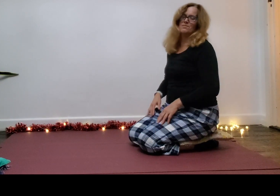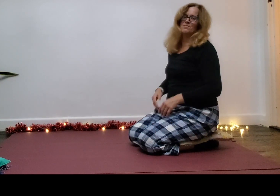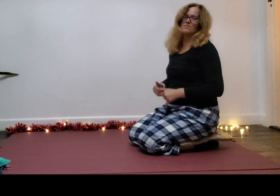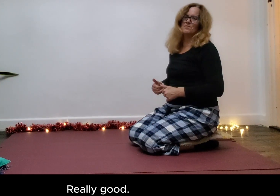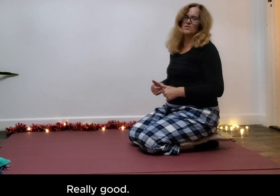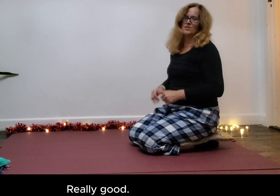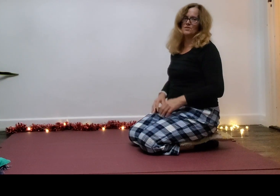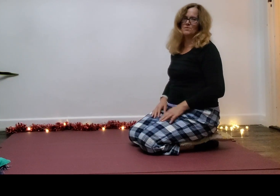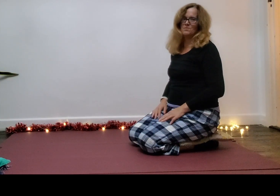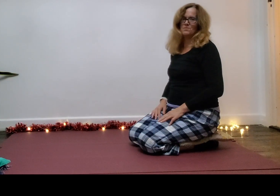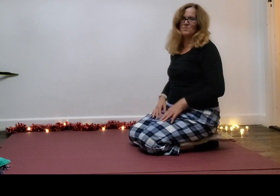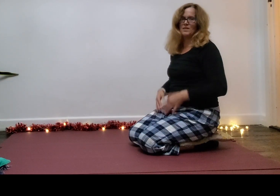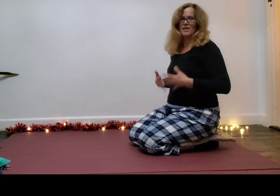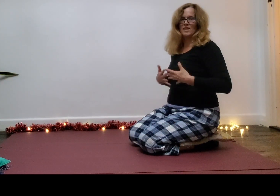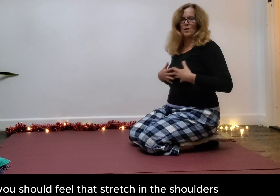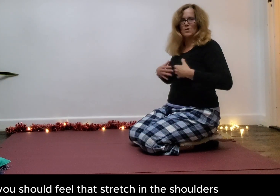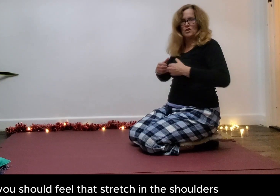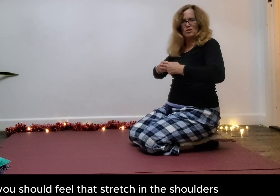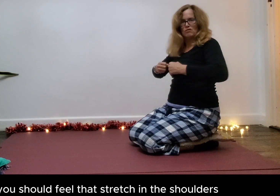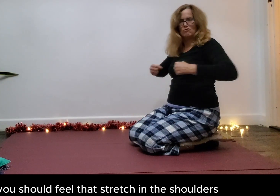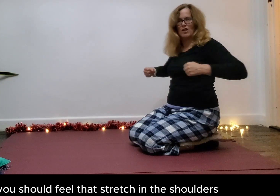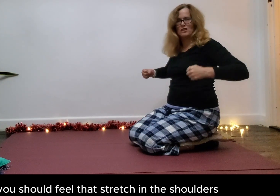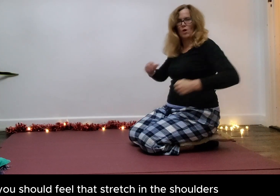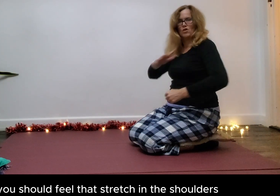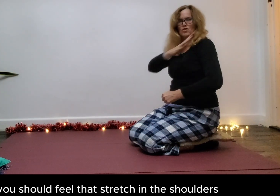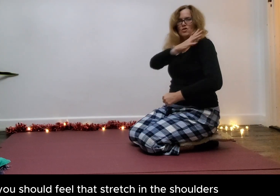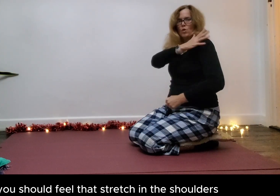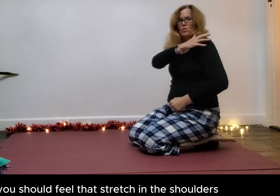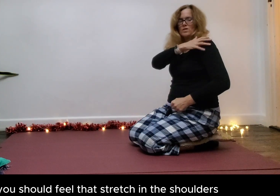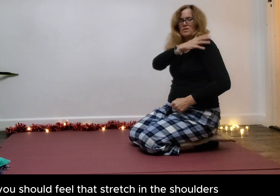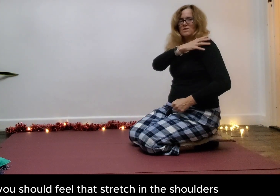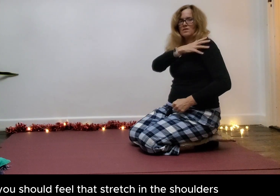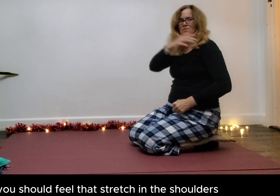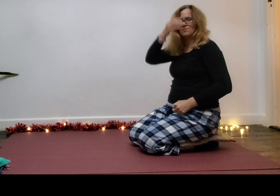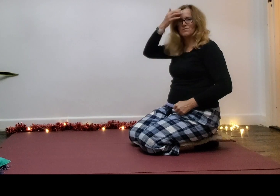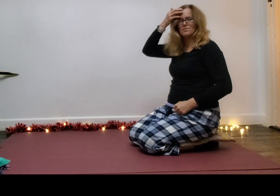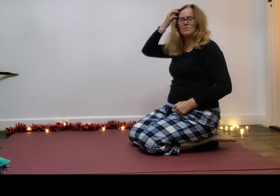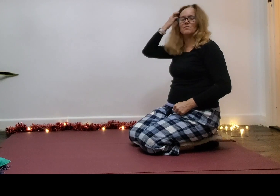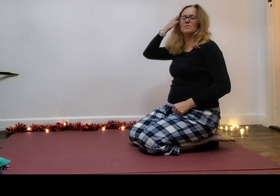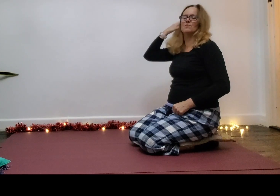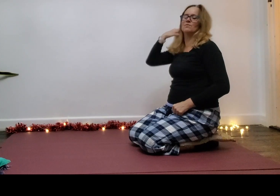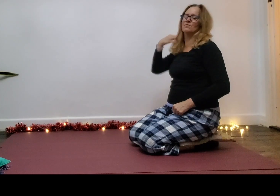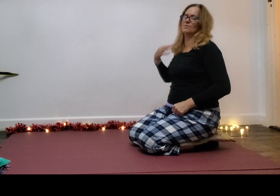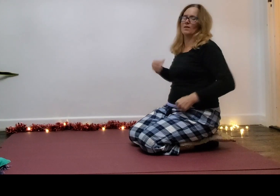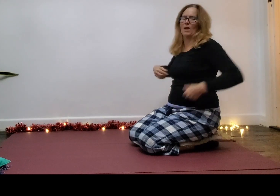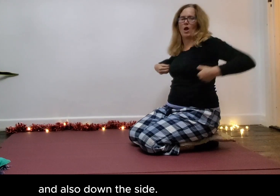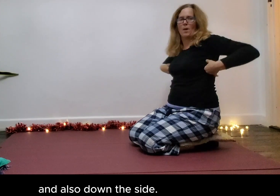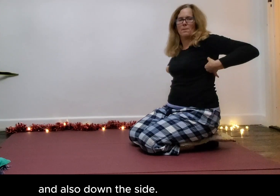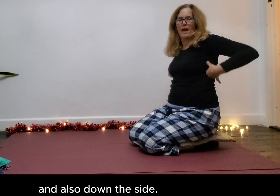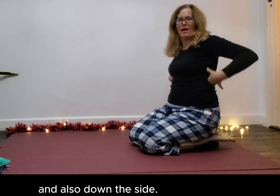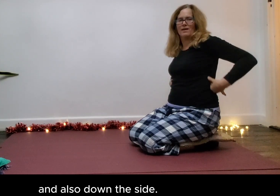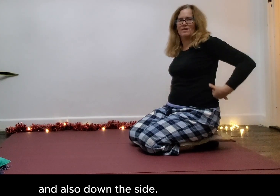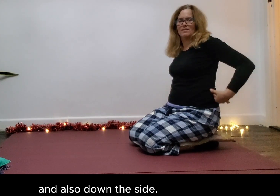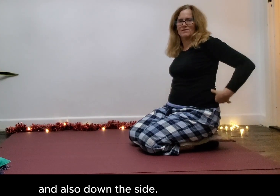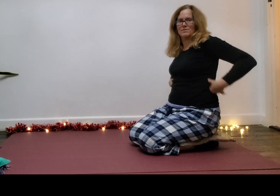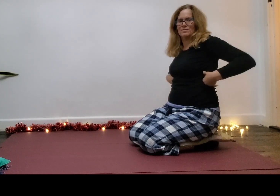Really good. So you should feel that stretch in the shoulders and also down the side.